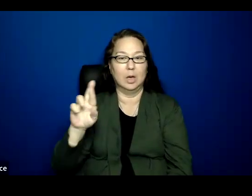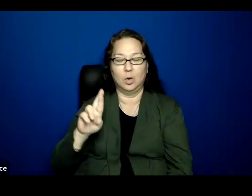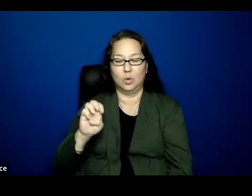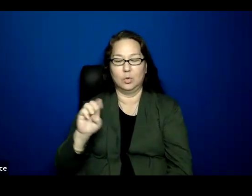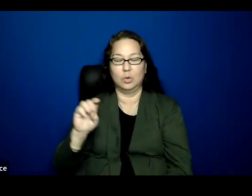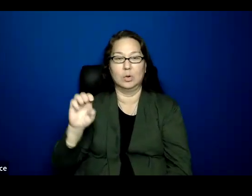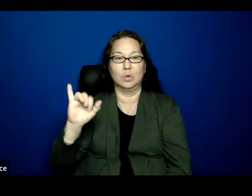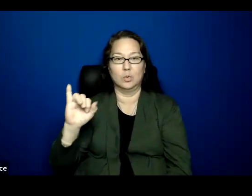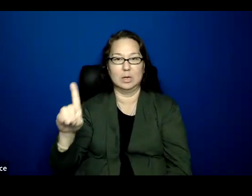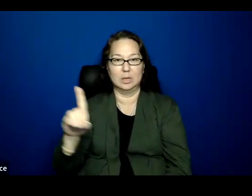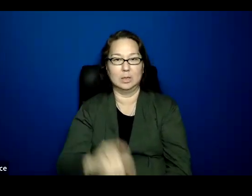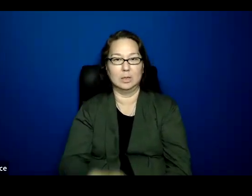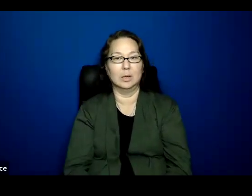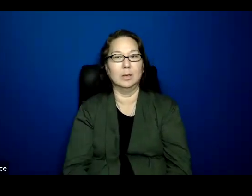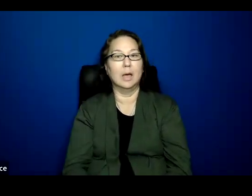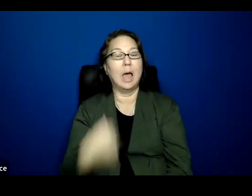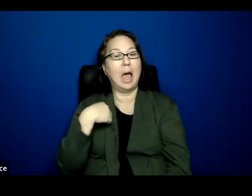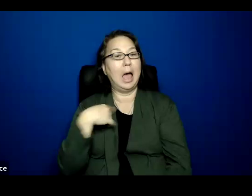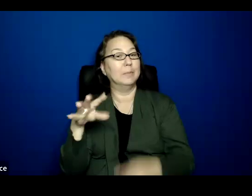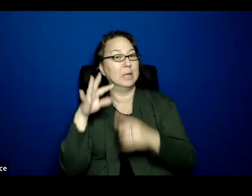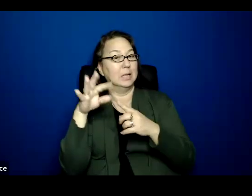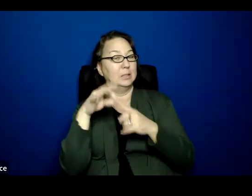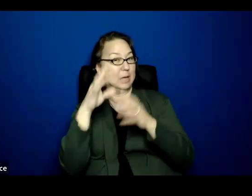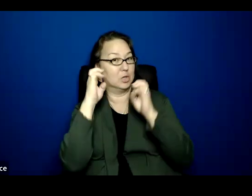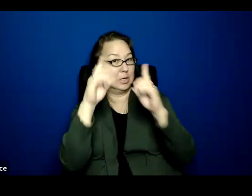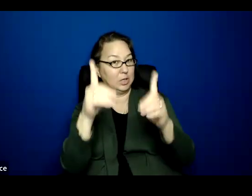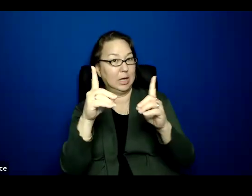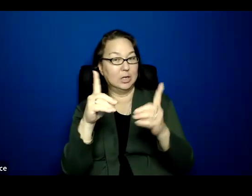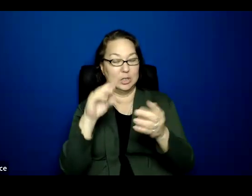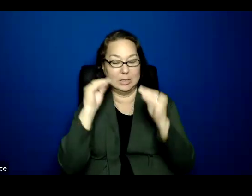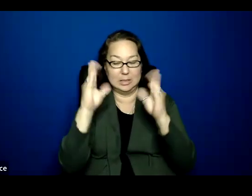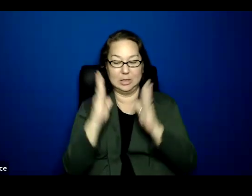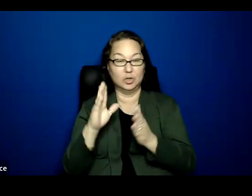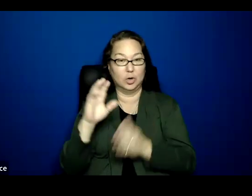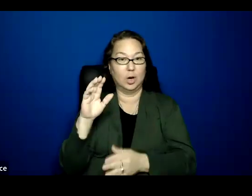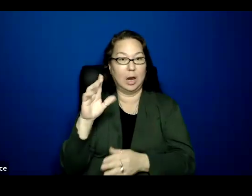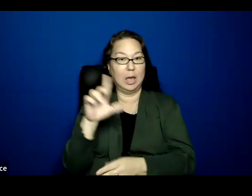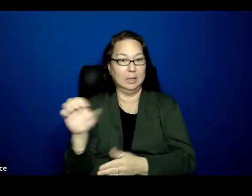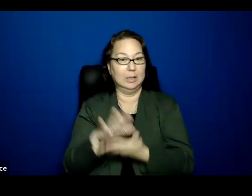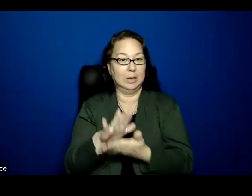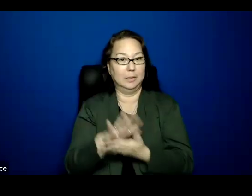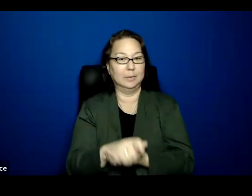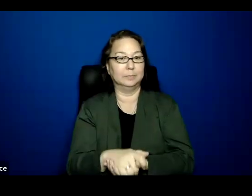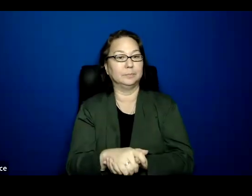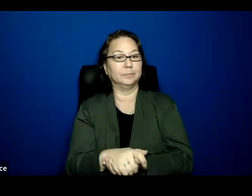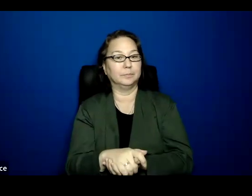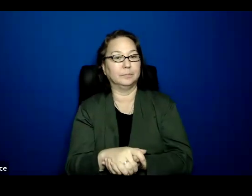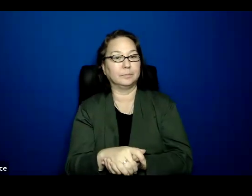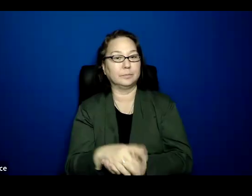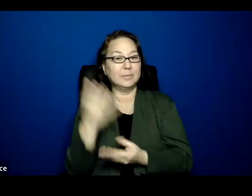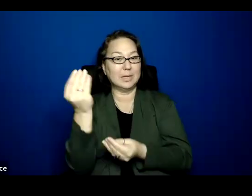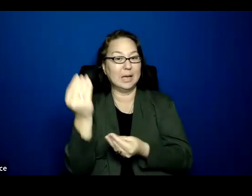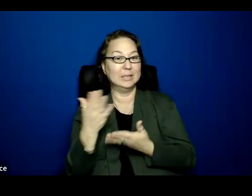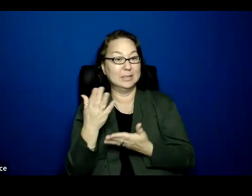Good evening. My name is Shaq Reed, and I'm a special education teacher at Lee Academy. First, I'd like to say, telling several communities week before a vote to close